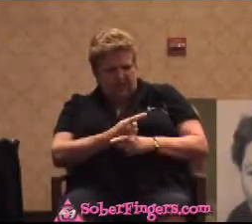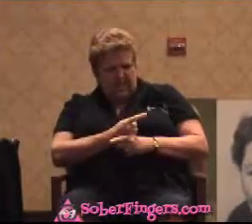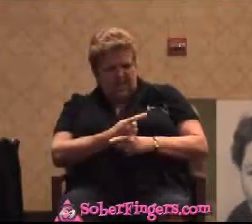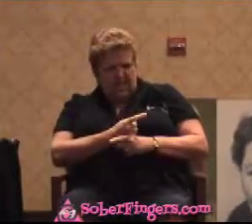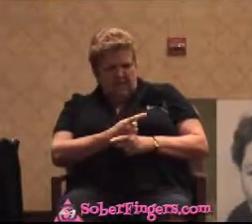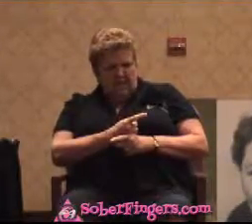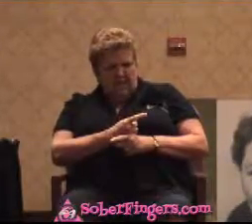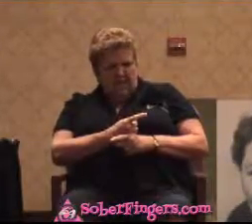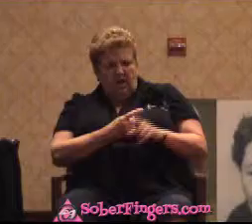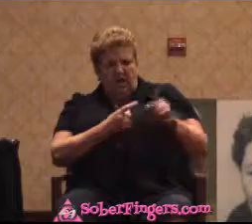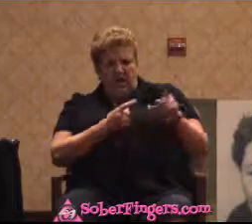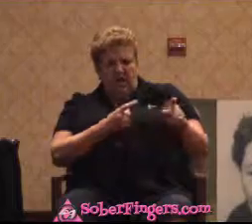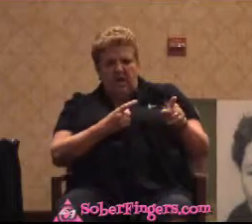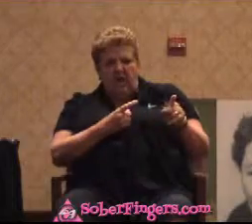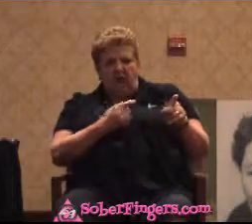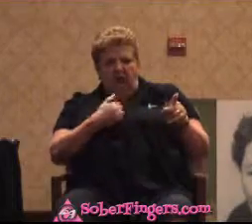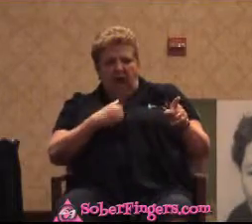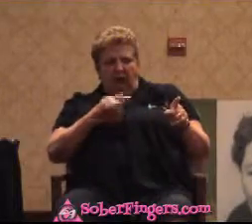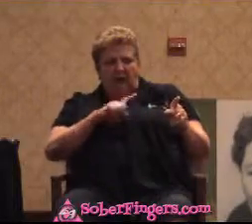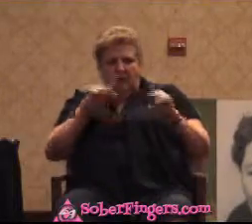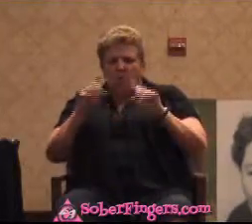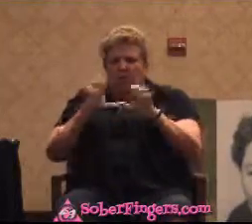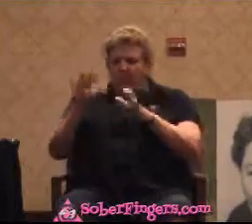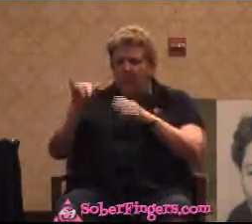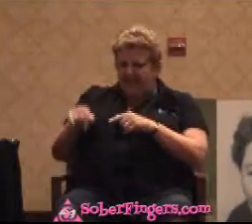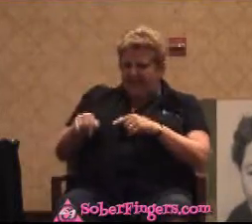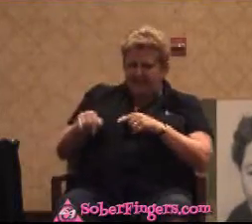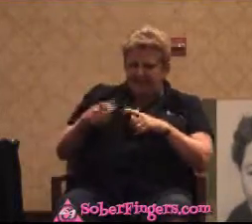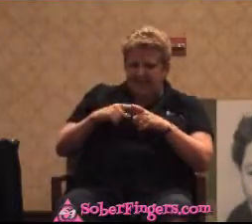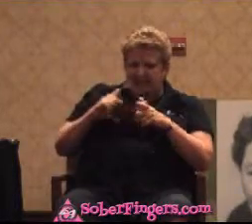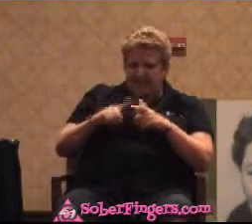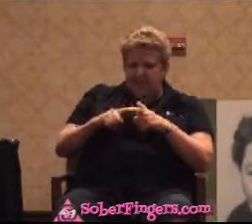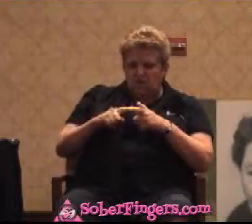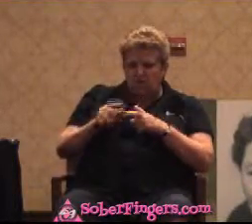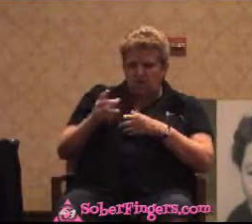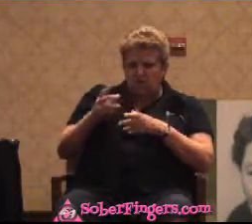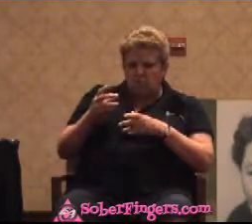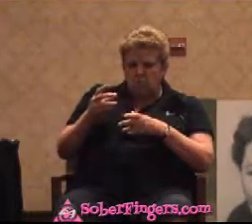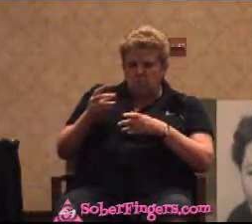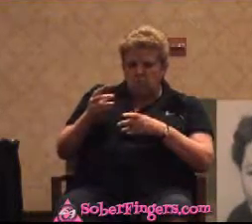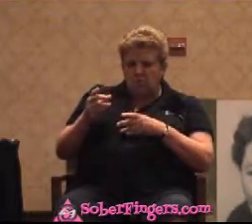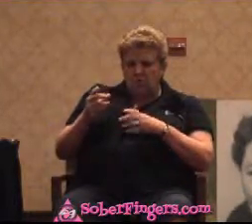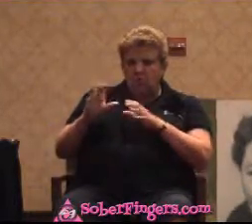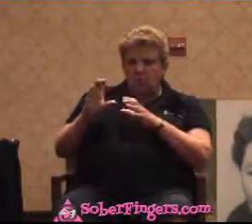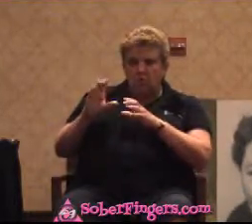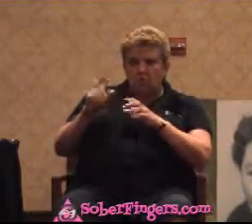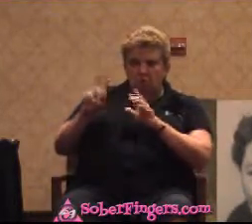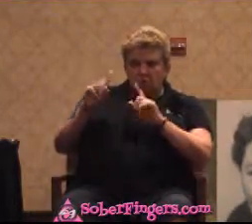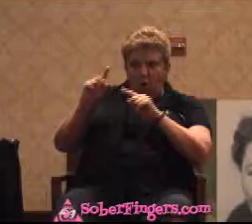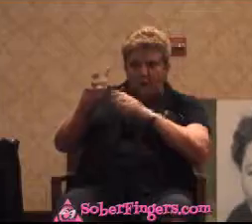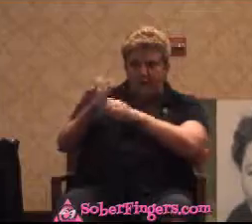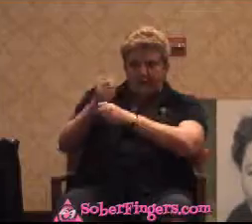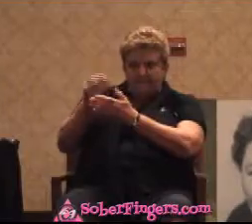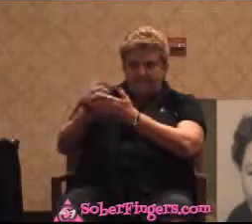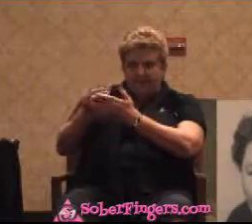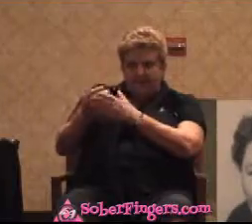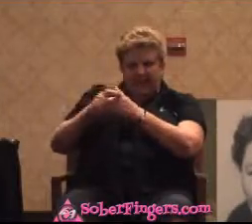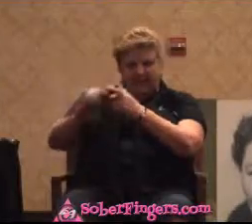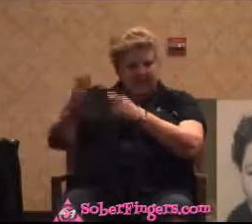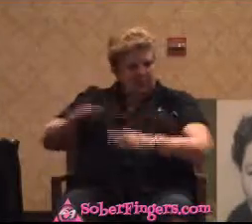you take your money and you turn it over to somebody else. No, I don't think that's going to